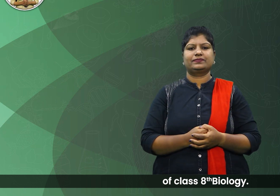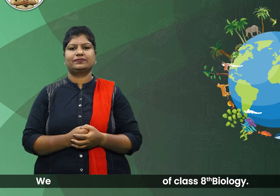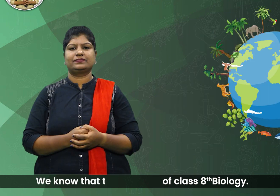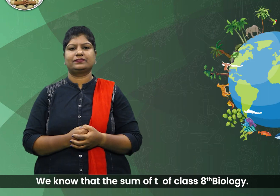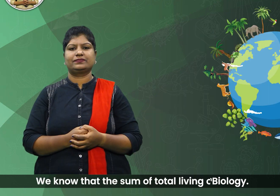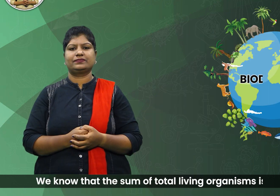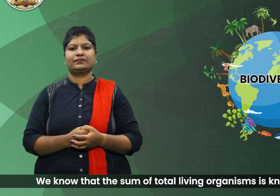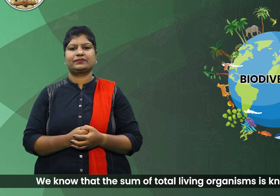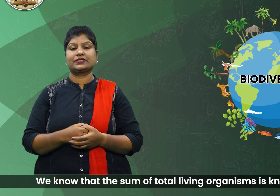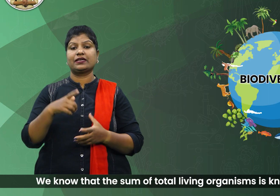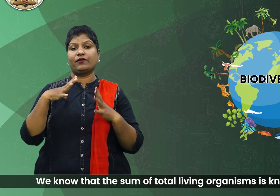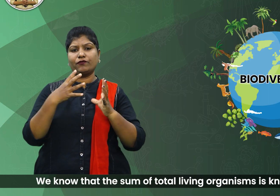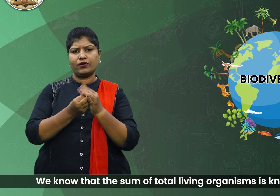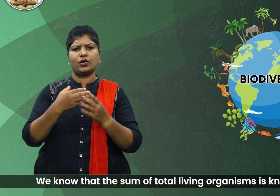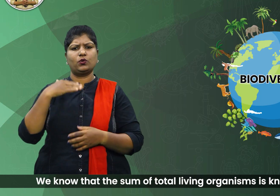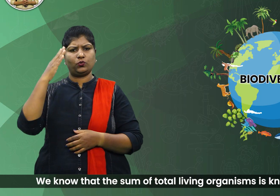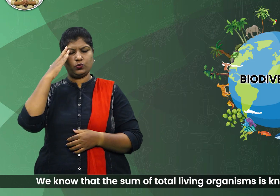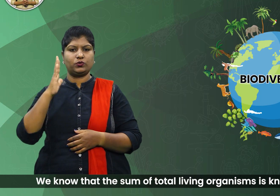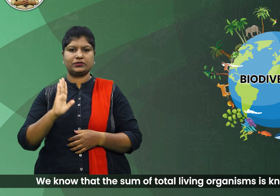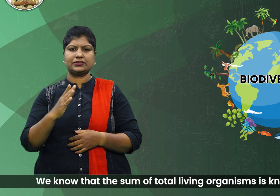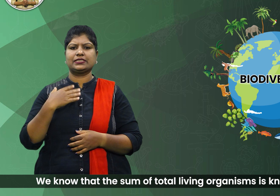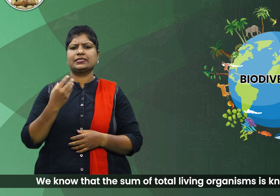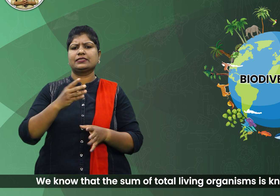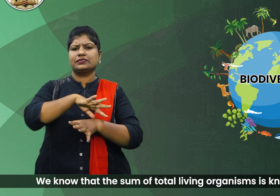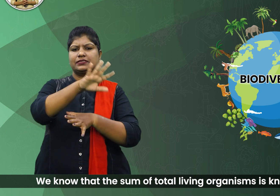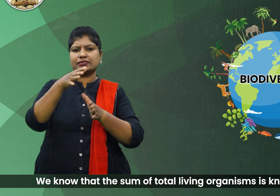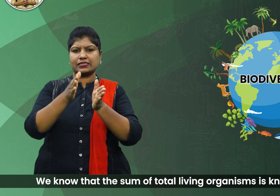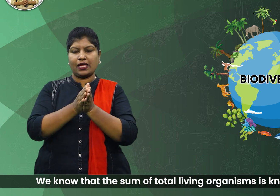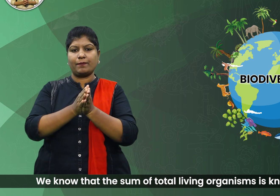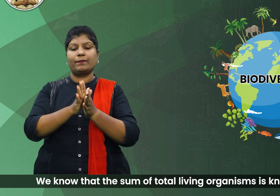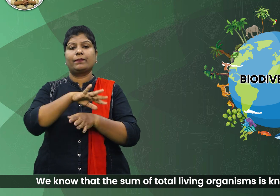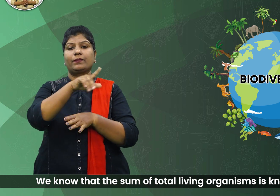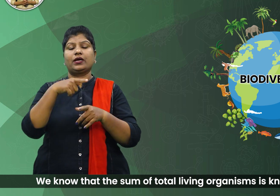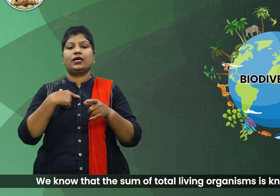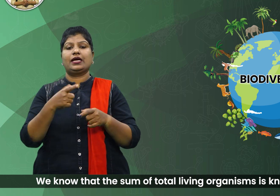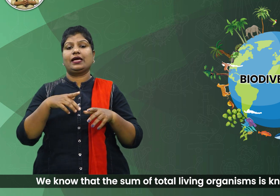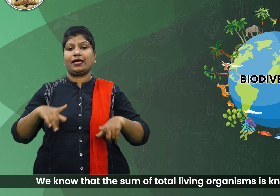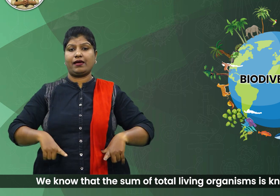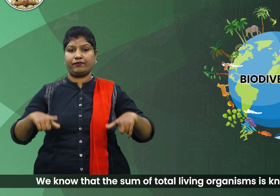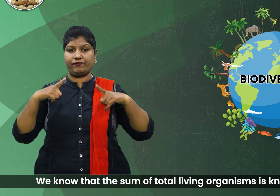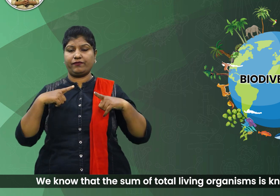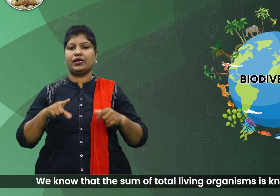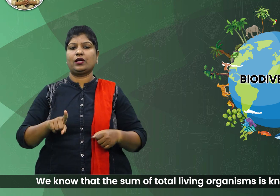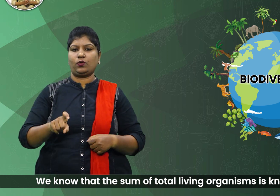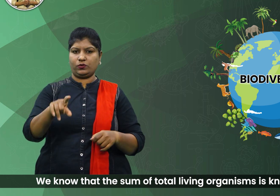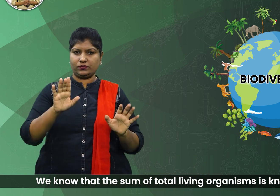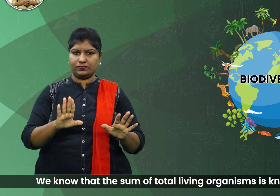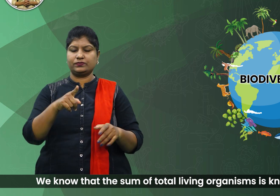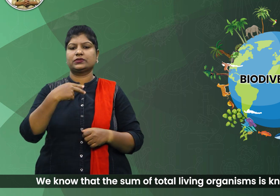We know that the sum of total living organisms is known as biodiversity.